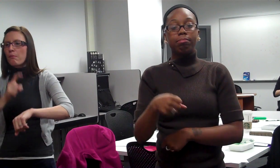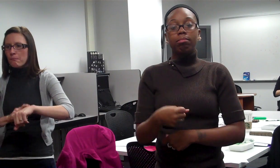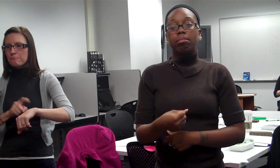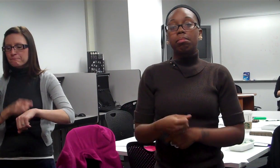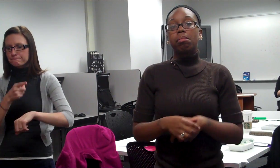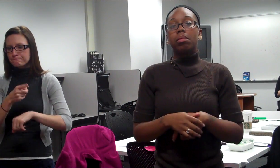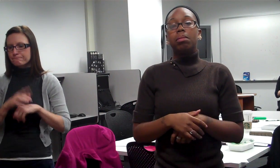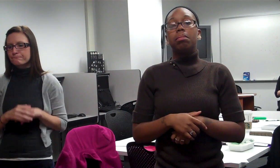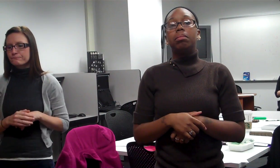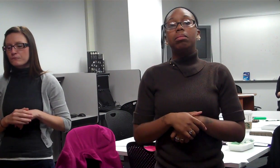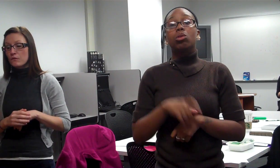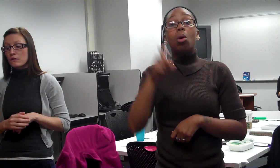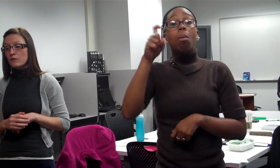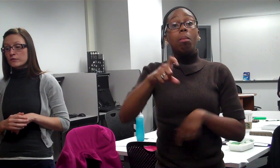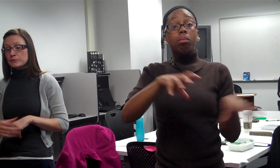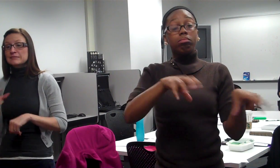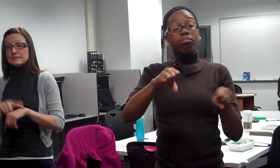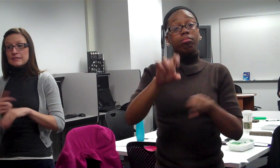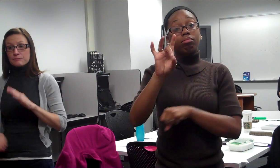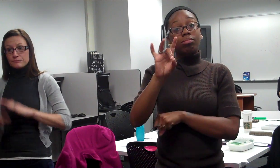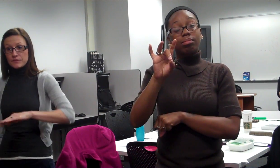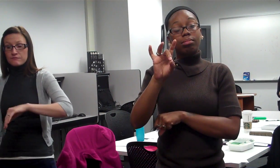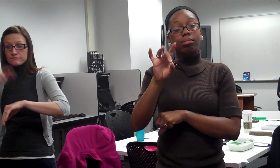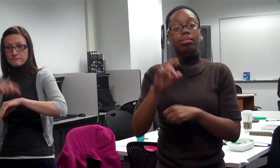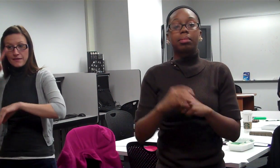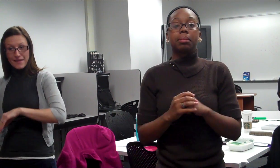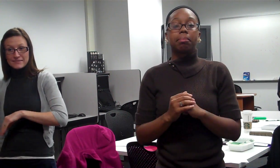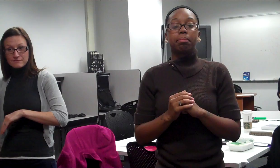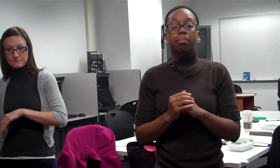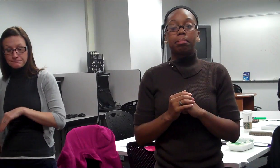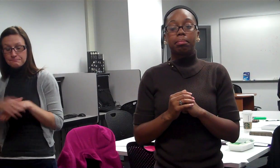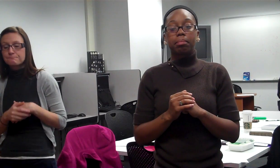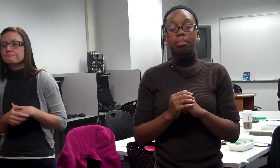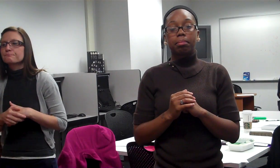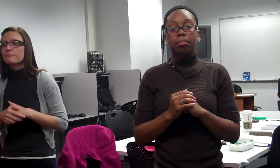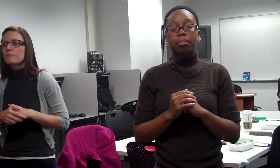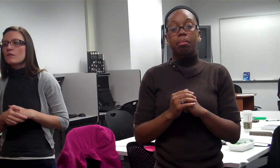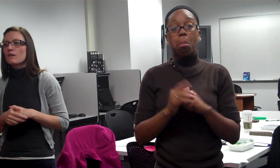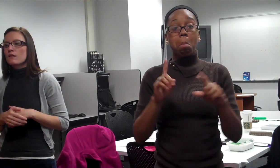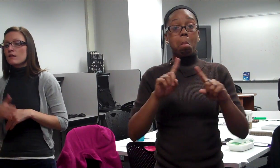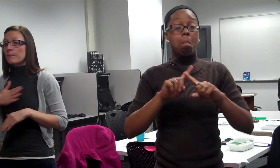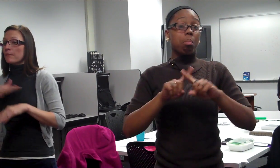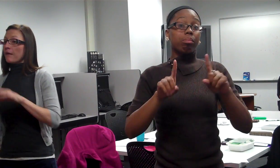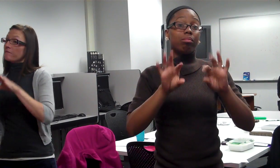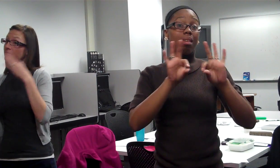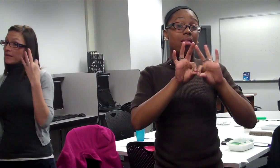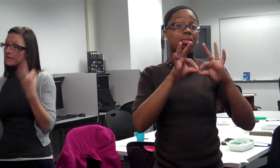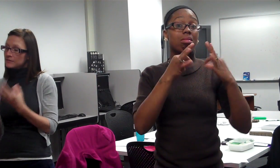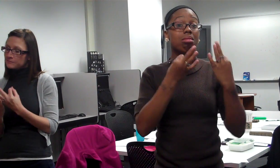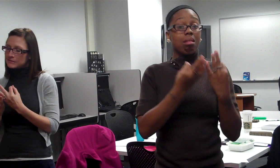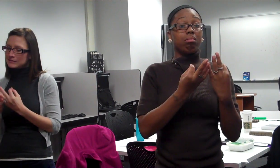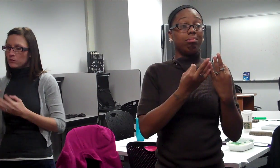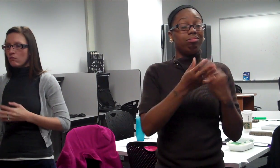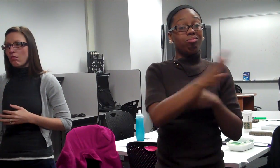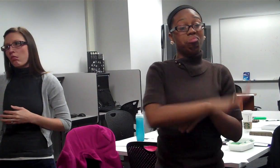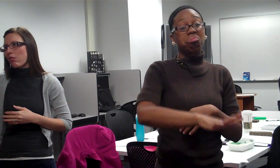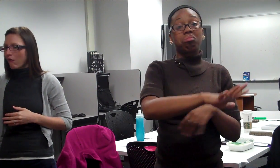at 8. Unfortunately, the rest of my family runs late. So we didn't leave the house until almost